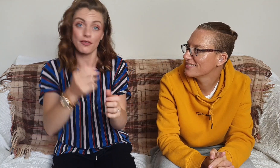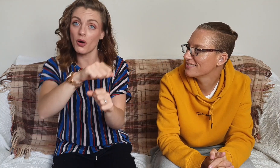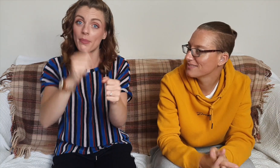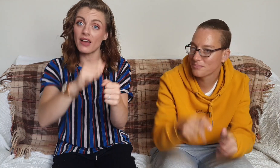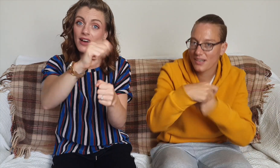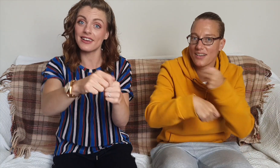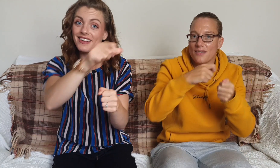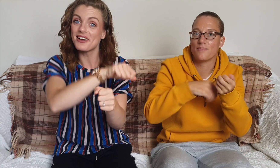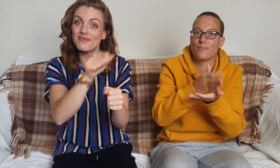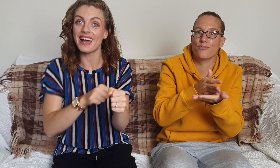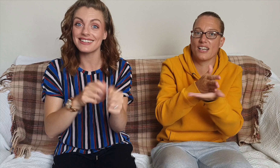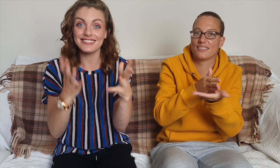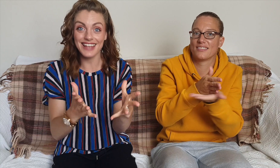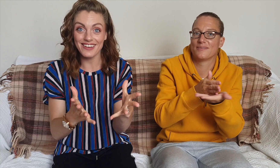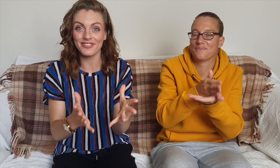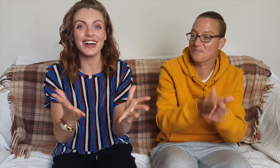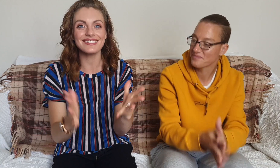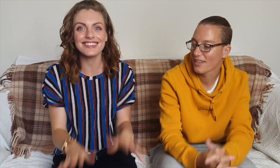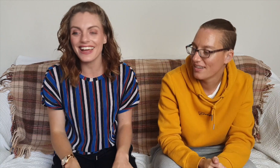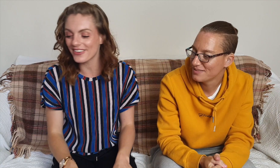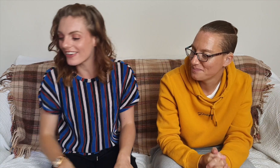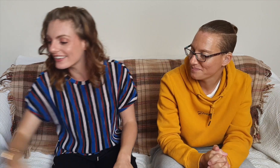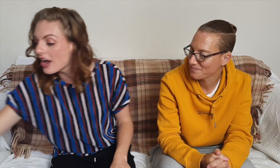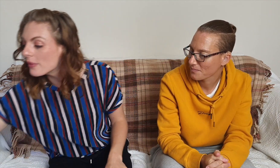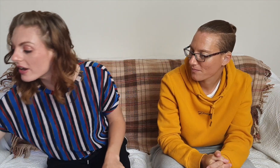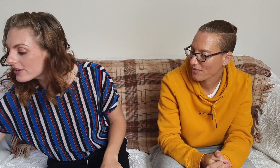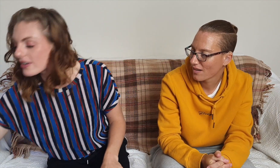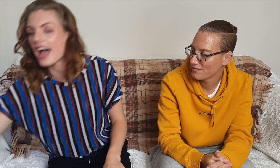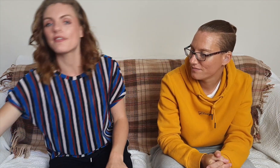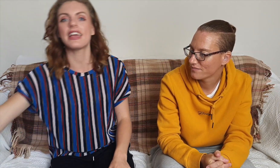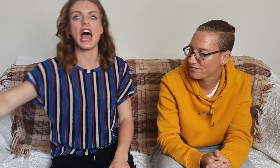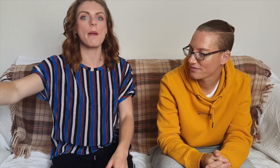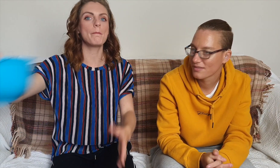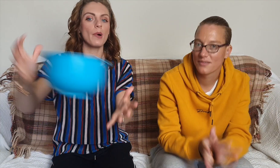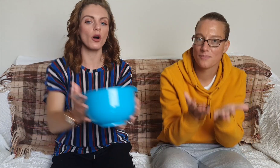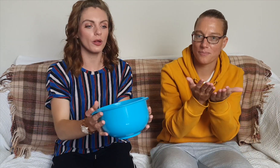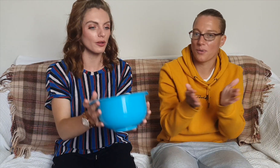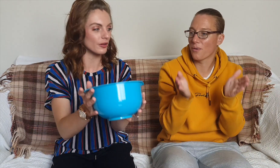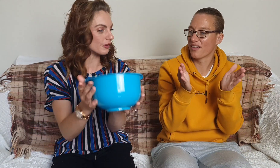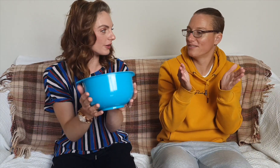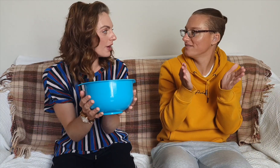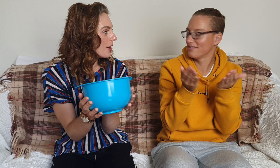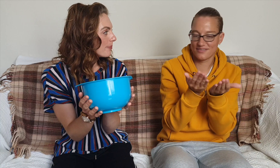or banana by itself. Well done, everyone. We also have here a ball.